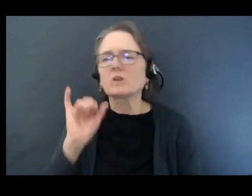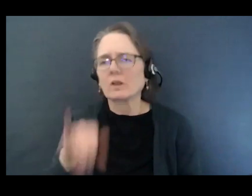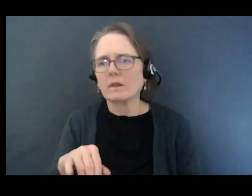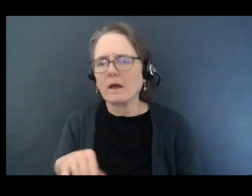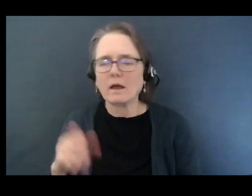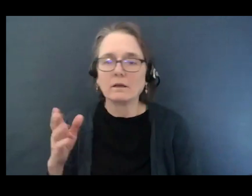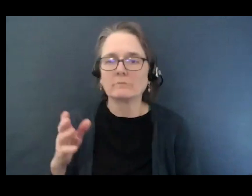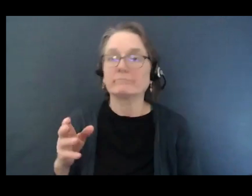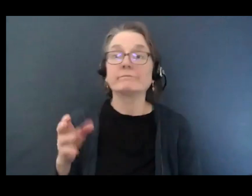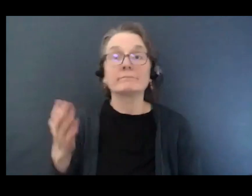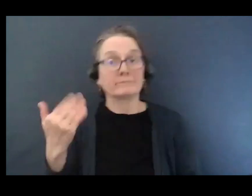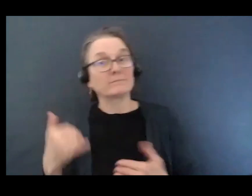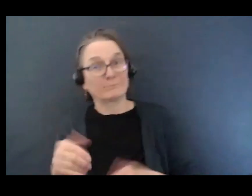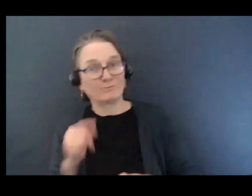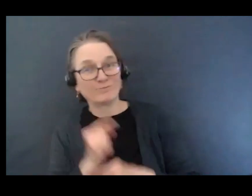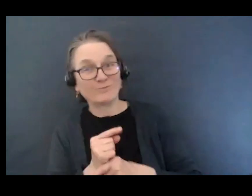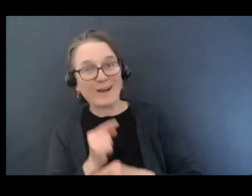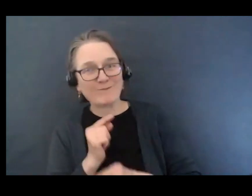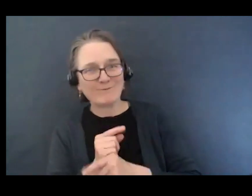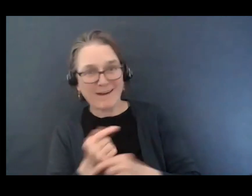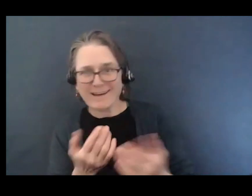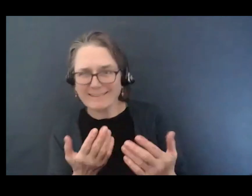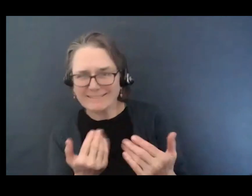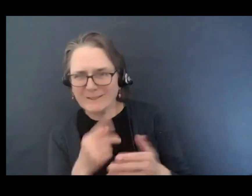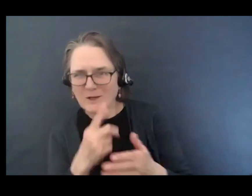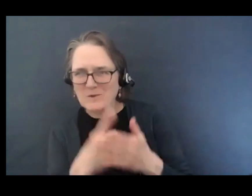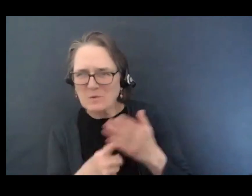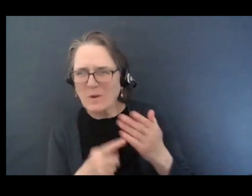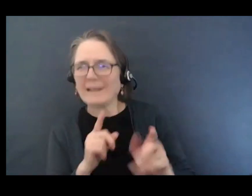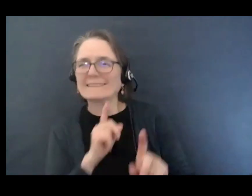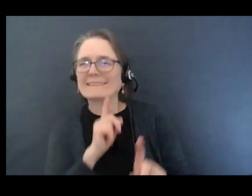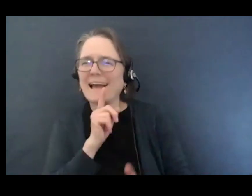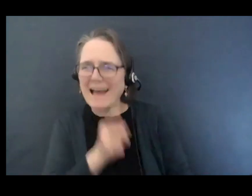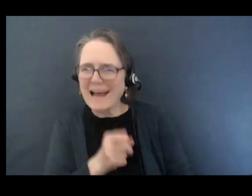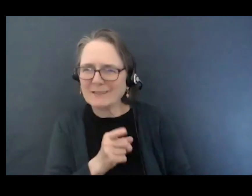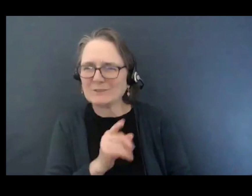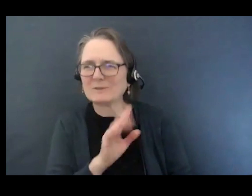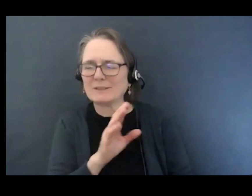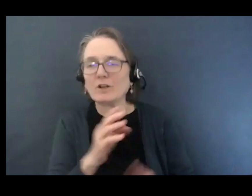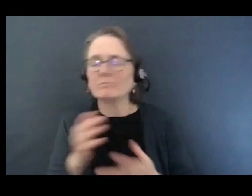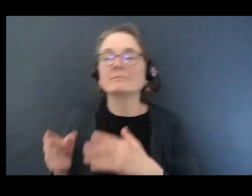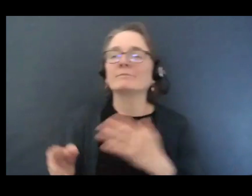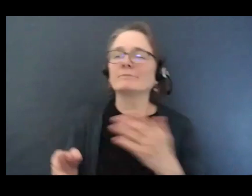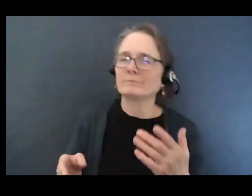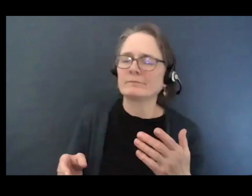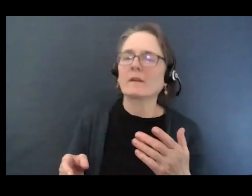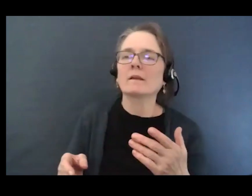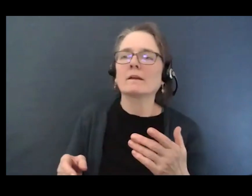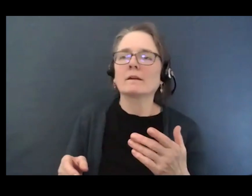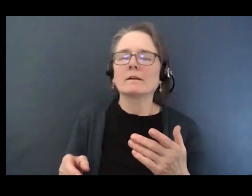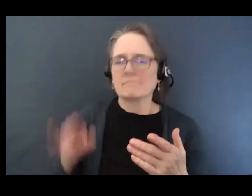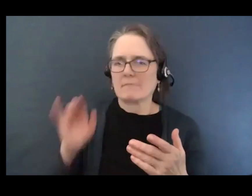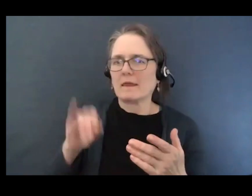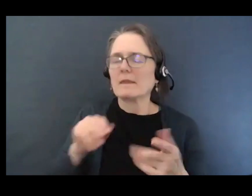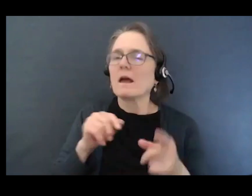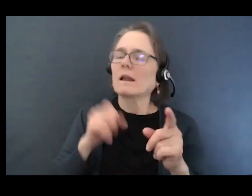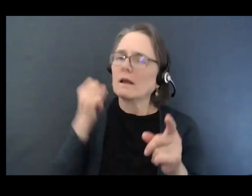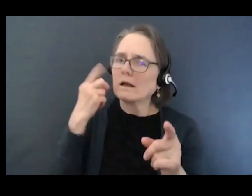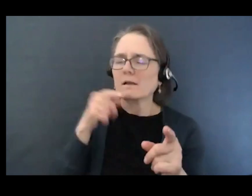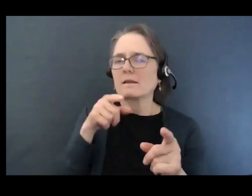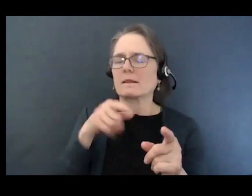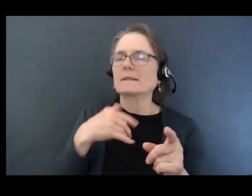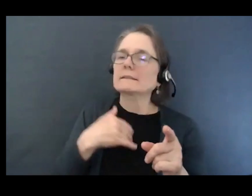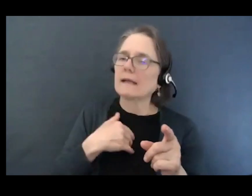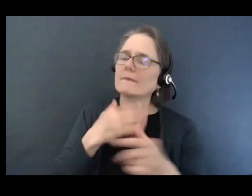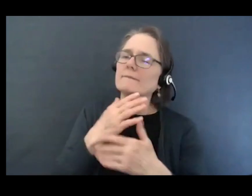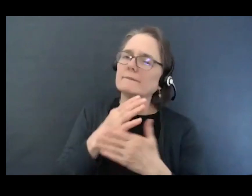calculations. Yeah. What are you actually measuring? So, and actually this does have kind of a comprehensible unit, at